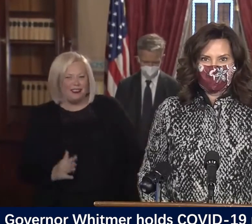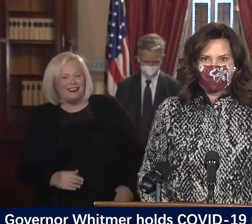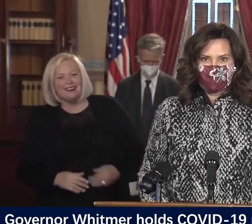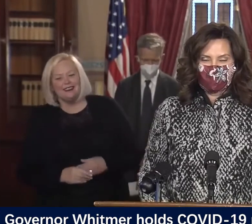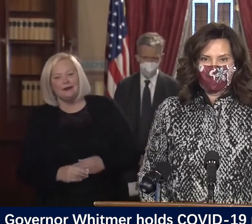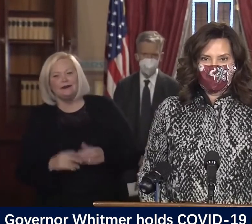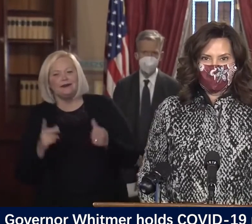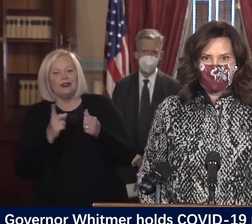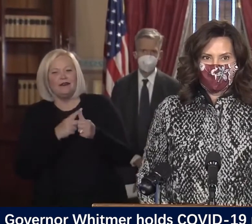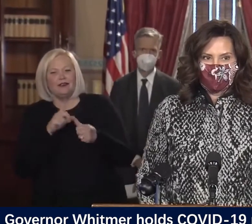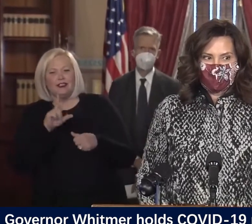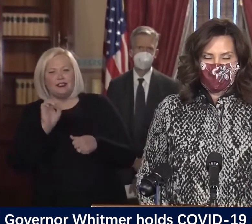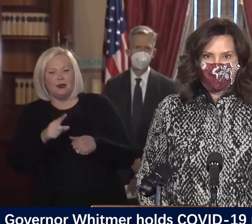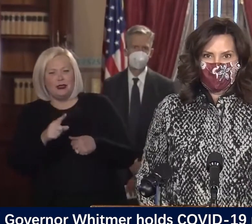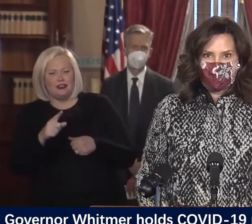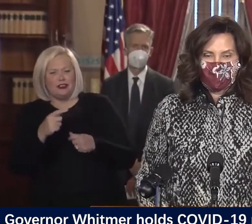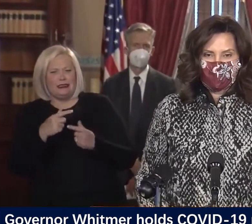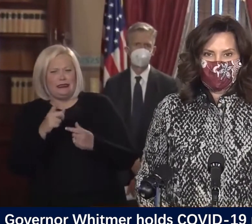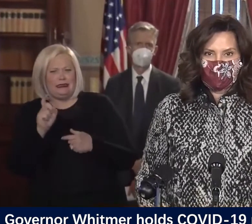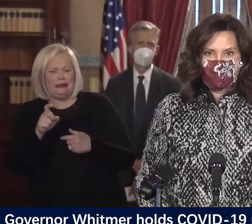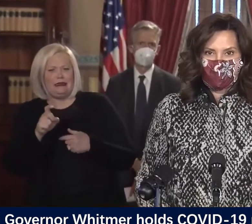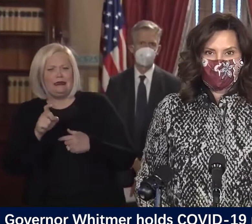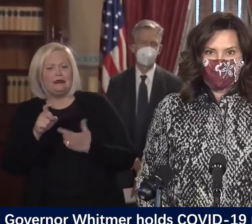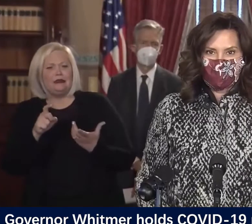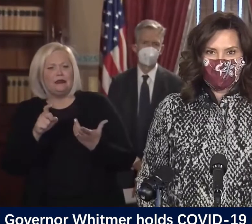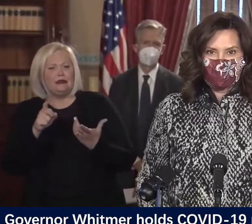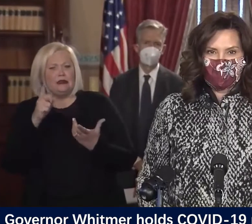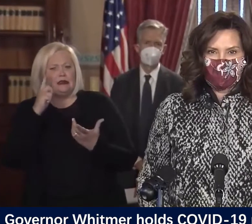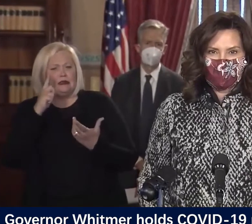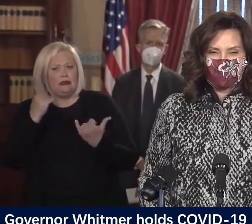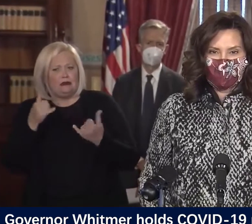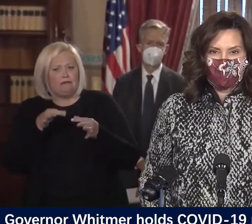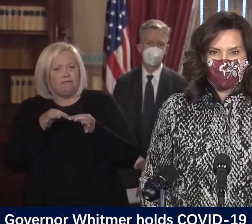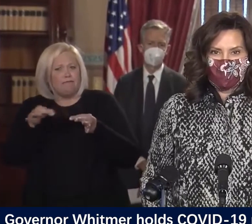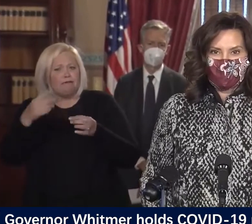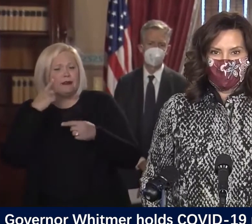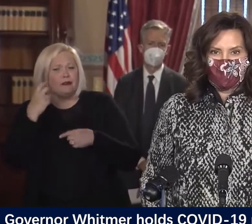First question I just wanted to ask, this goes for 12 more days,